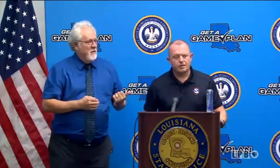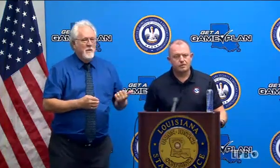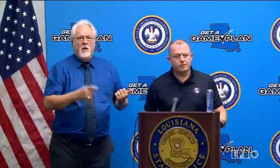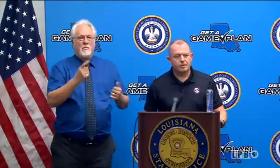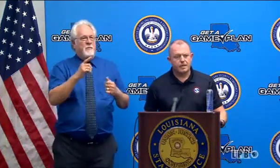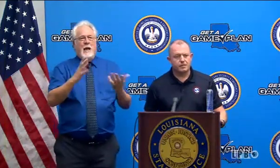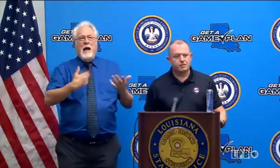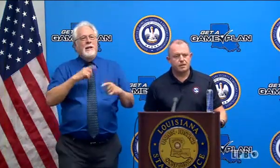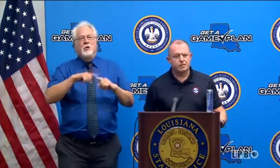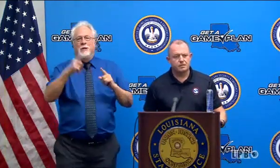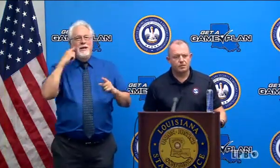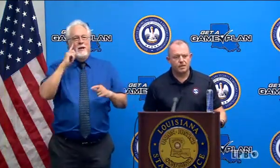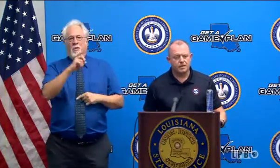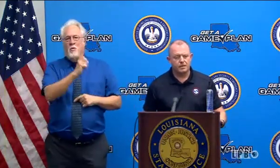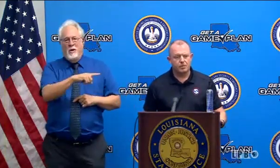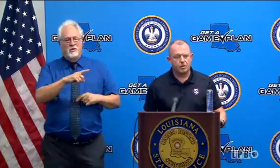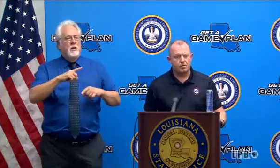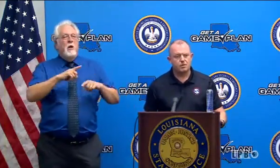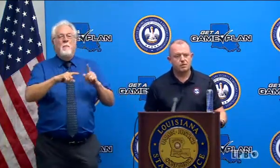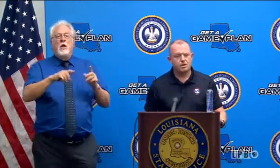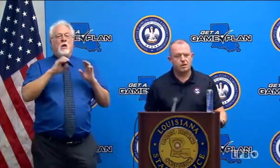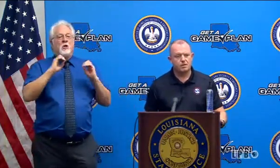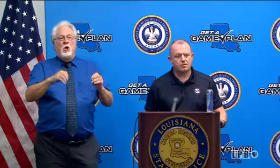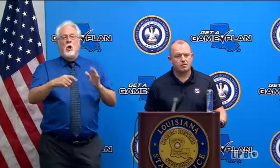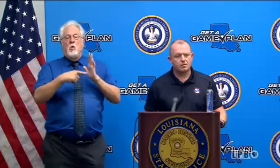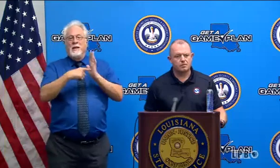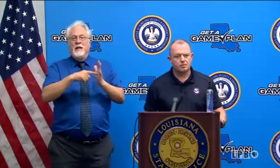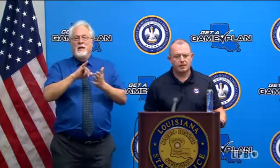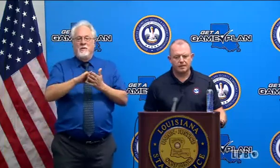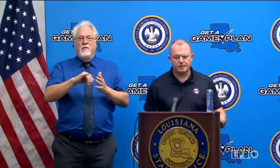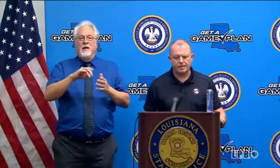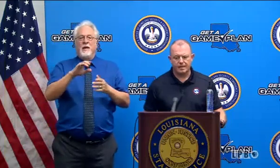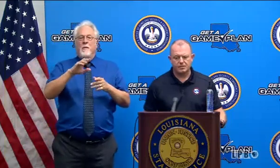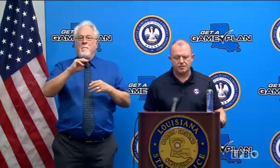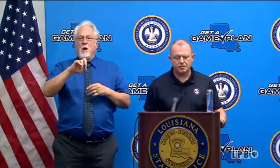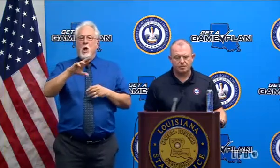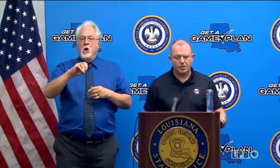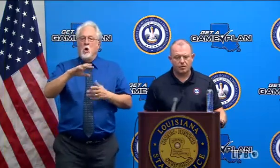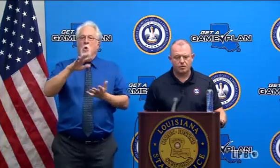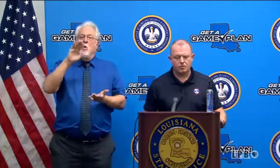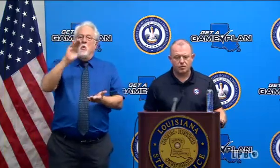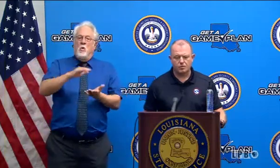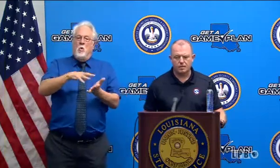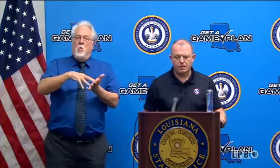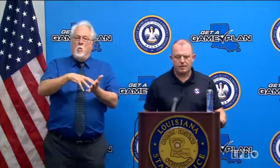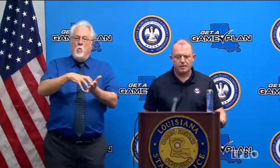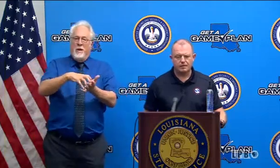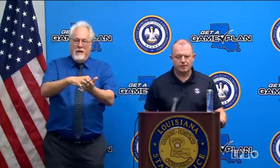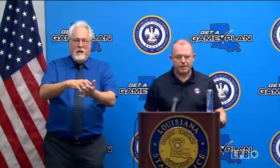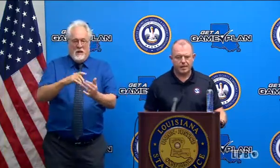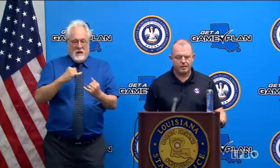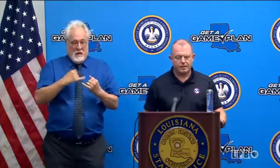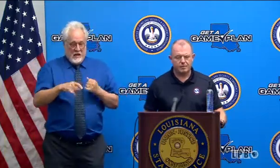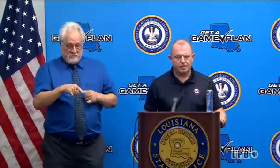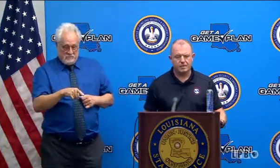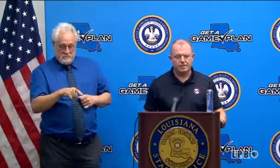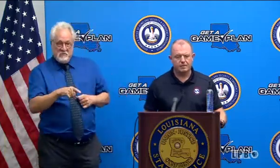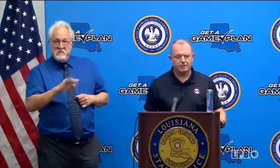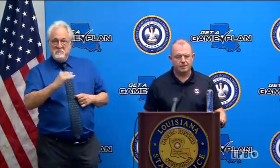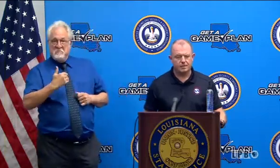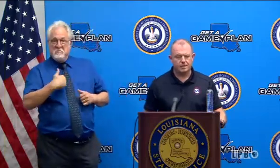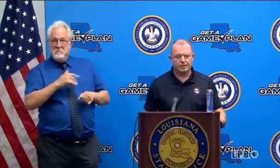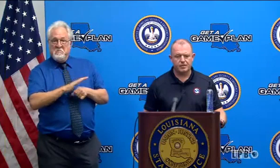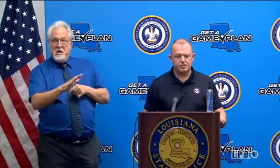Right now, there's no indication that it's in a weakening mode. The last indications of Marco showed it still had